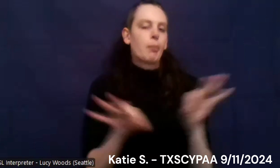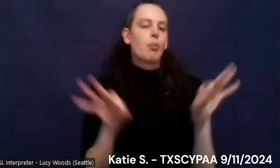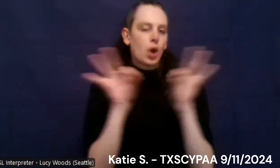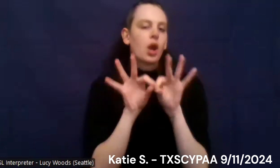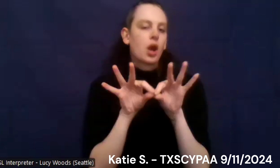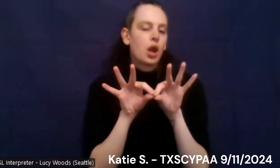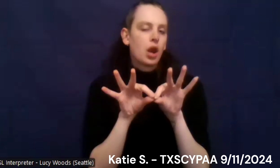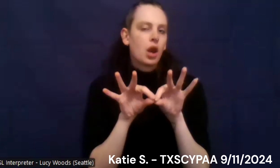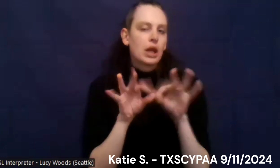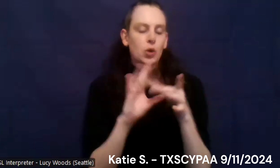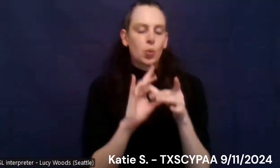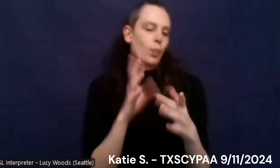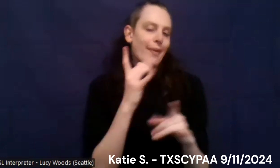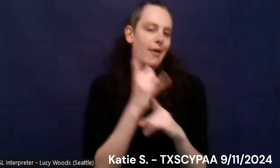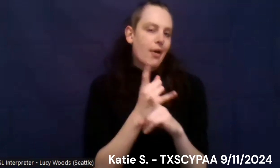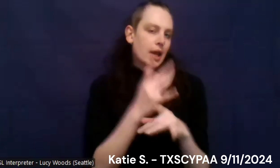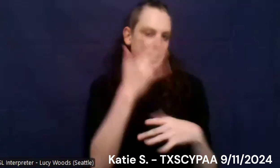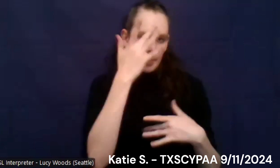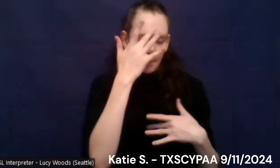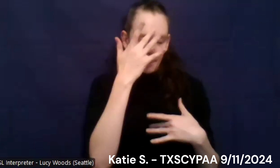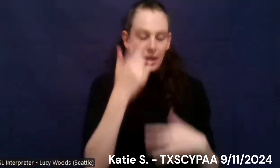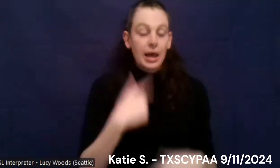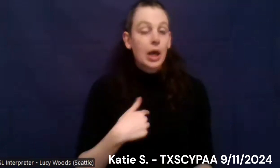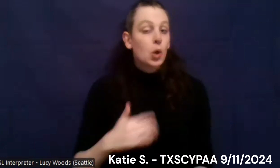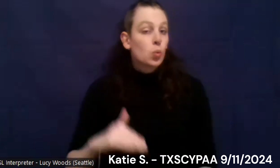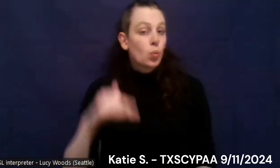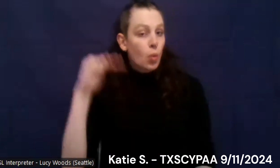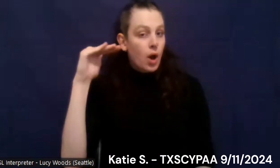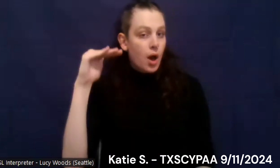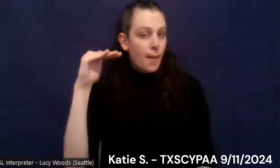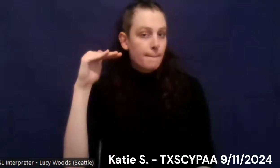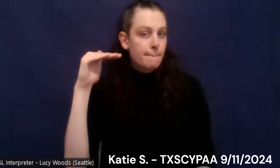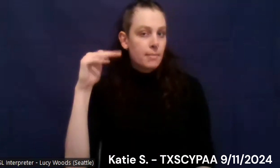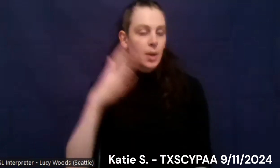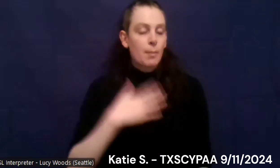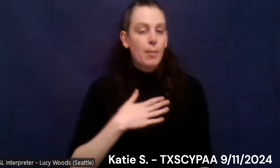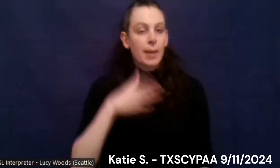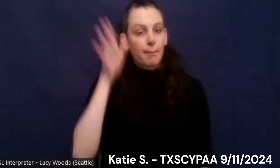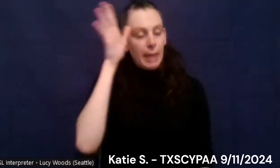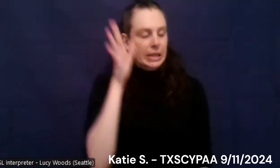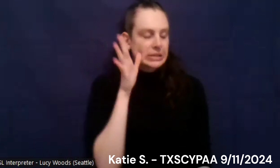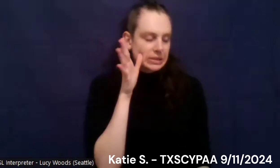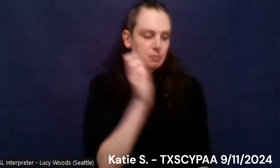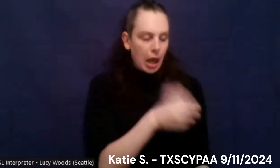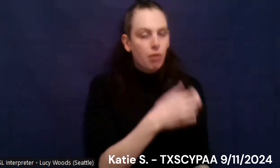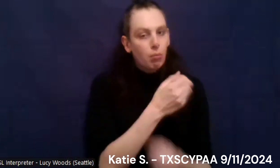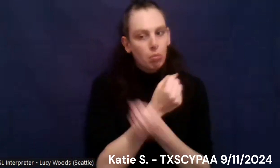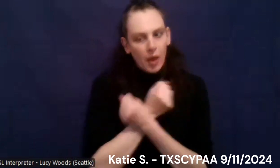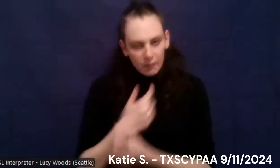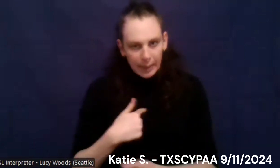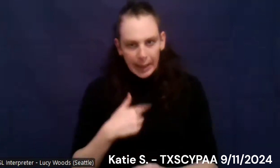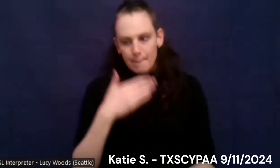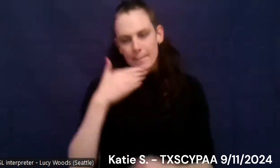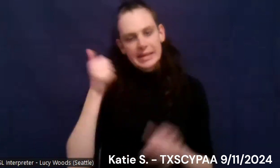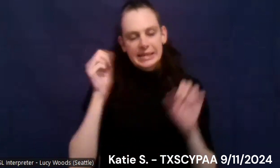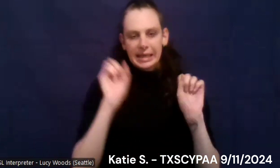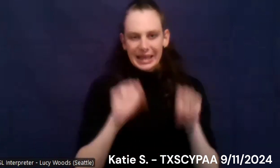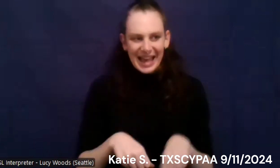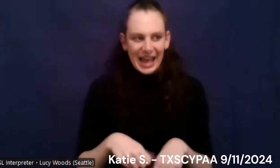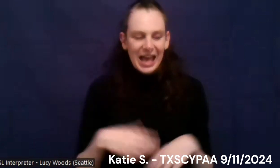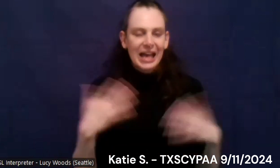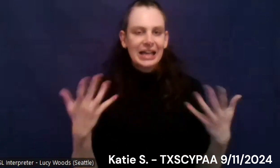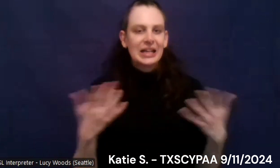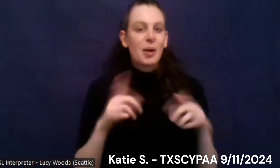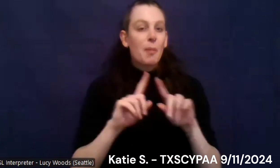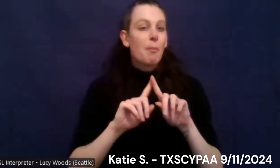of alcoholism. I grew up in a home that my parents loved me, they did the best that they could, but there wasn't a whole